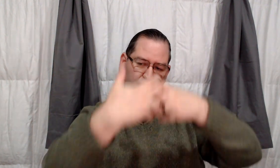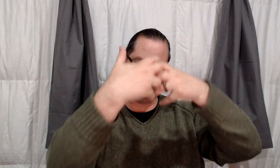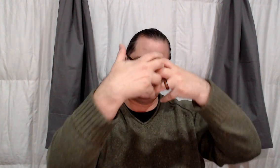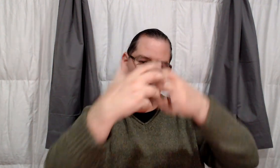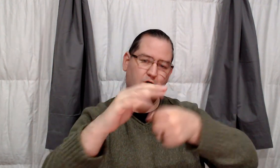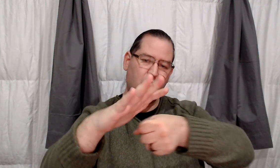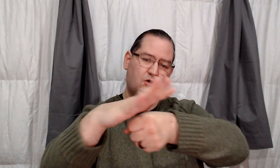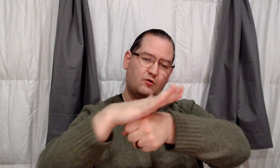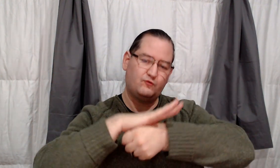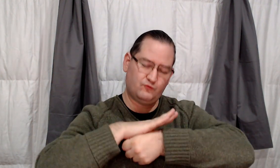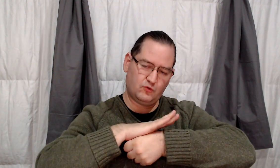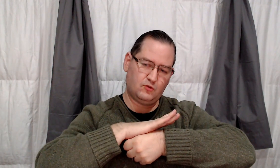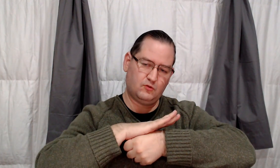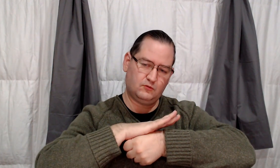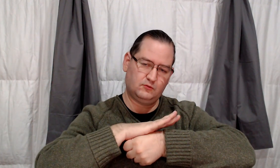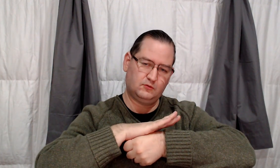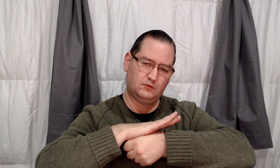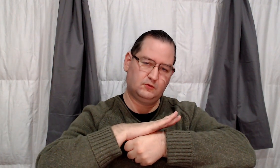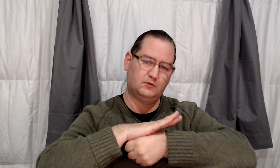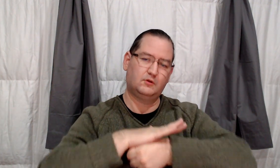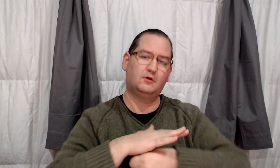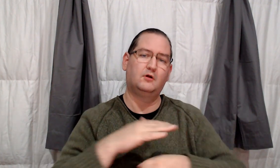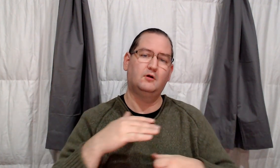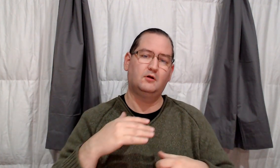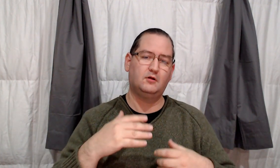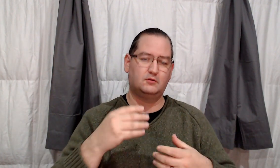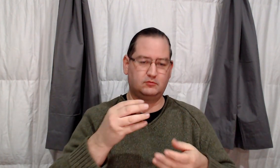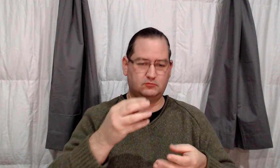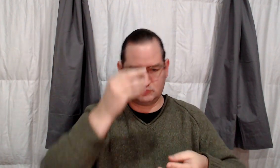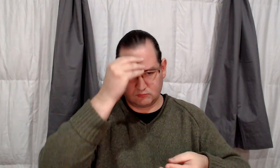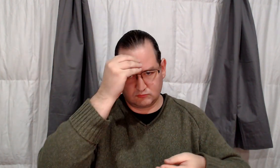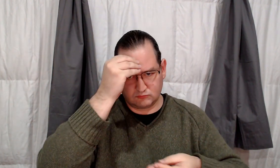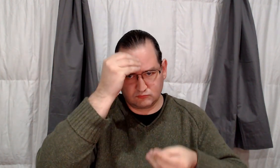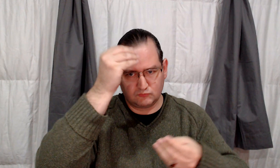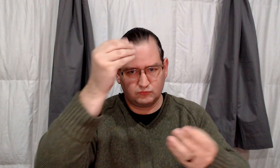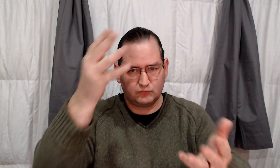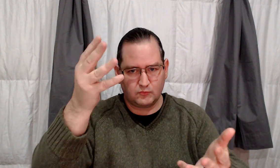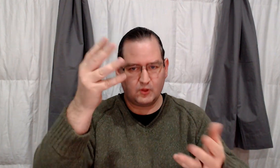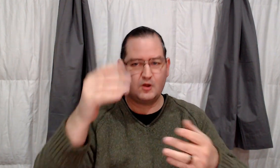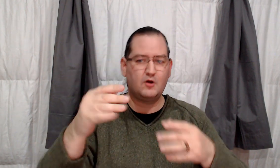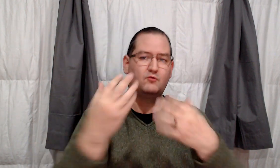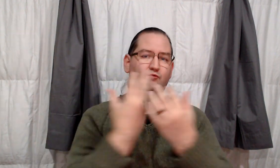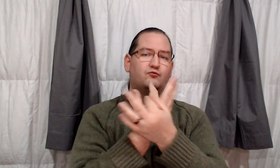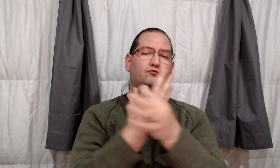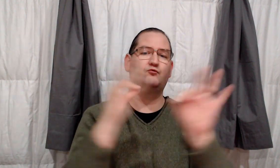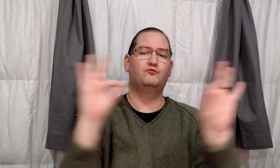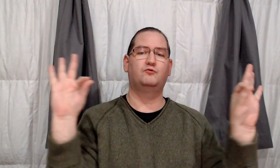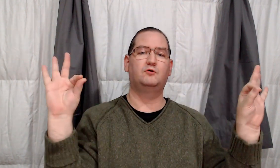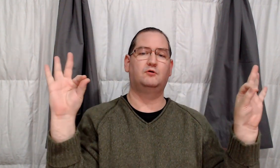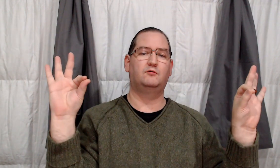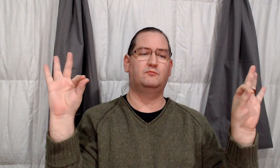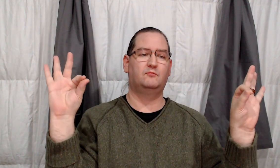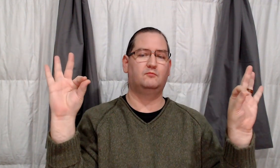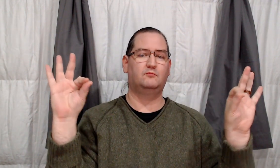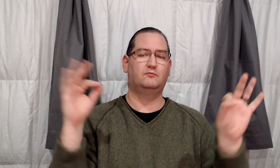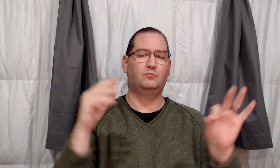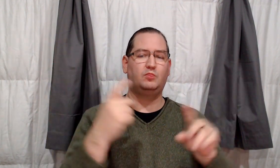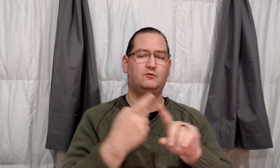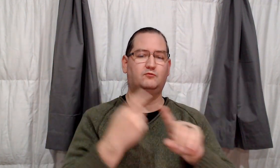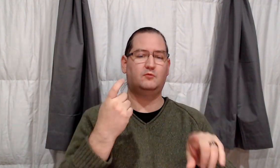that will allow you that freedom forever, allow you walk away from that habit forever. And when it's done that, I want it